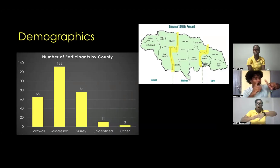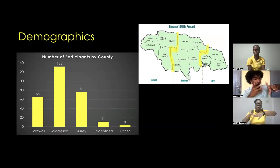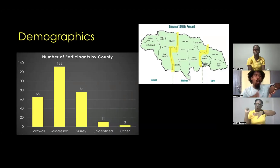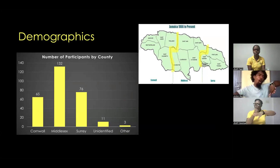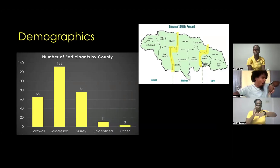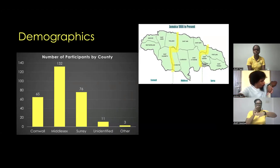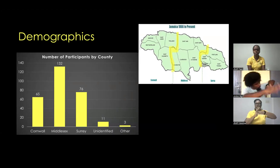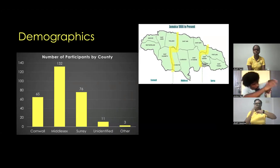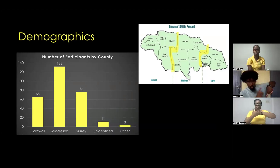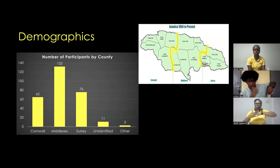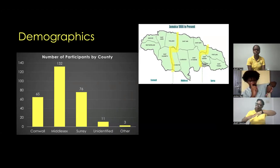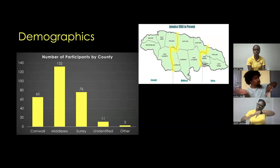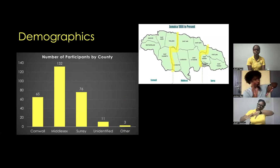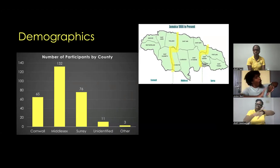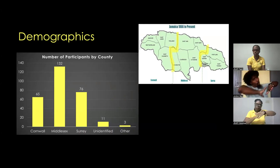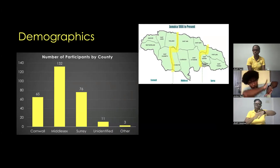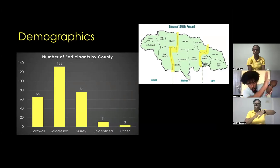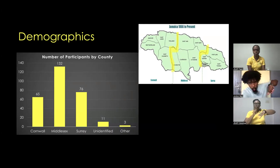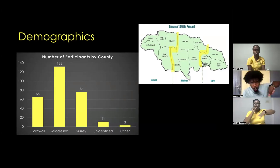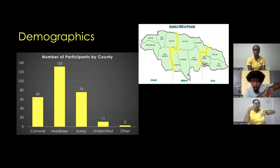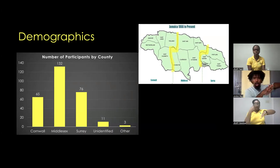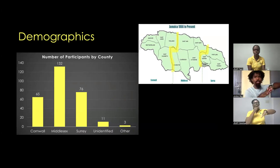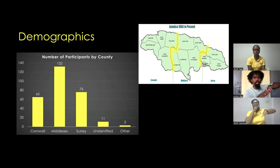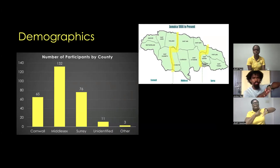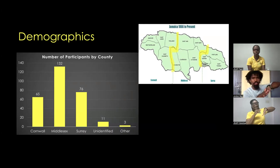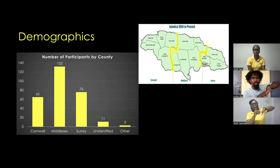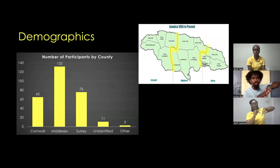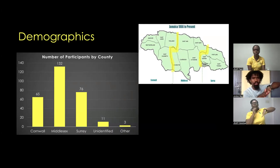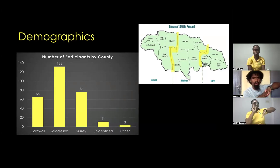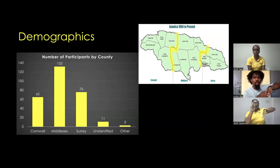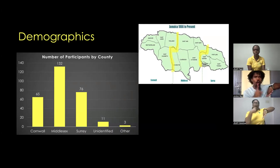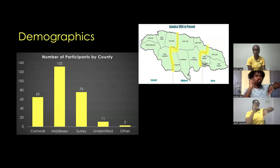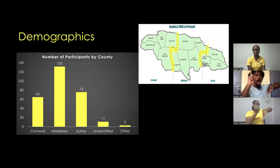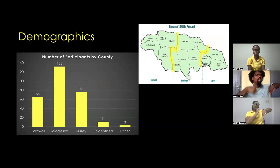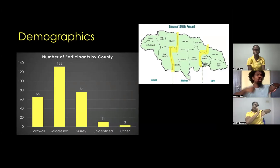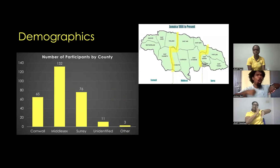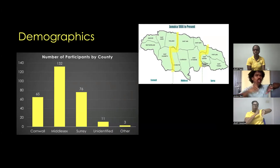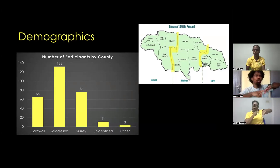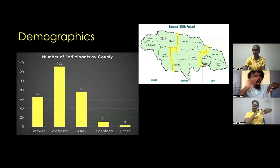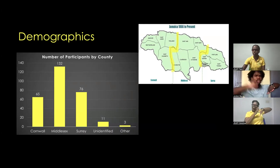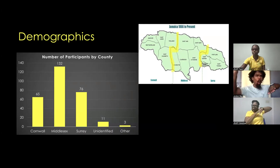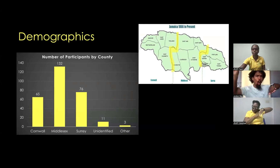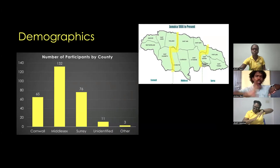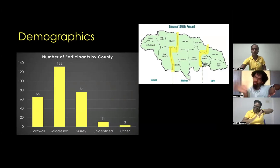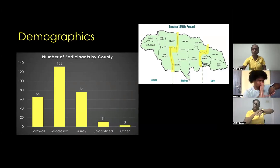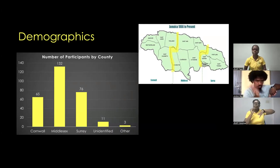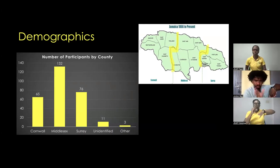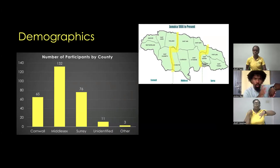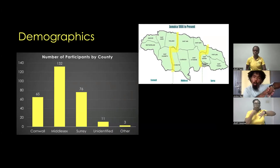check across, and we want to do all of Jamaica. So not only Kingston and not only St. Elizabeth can